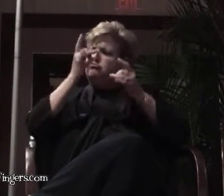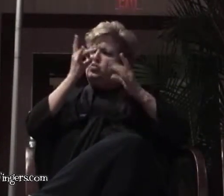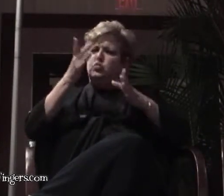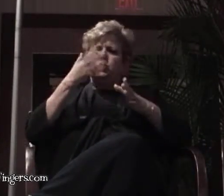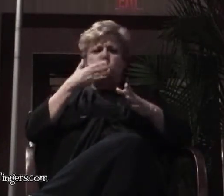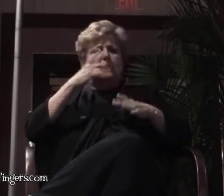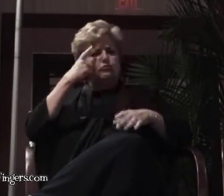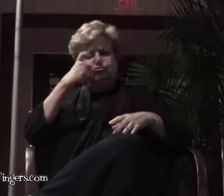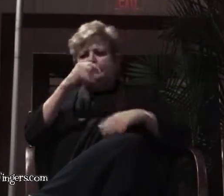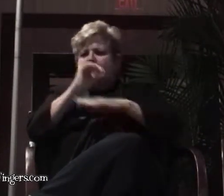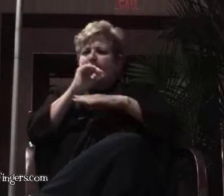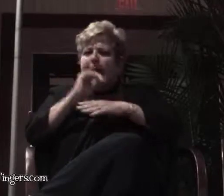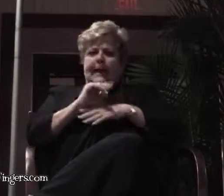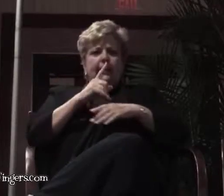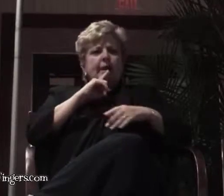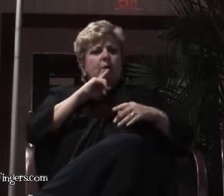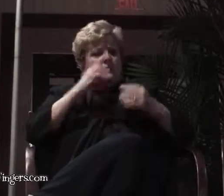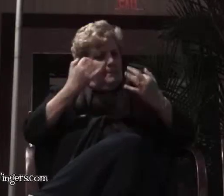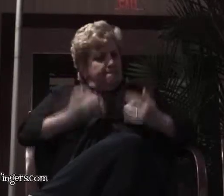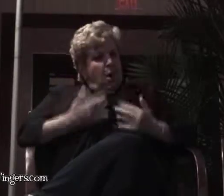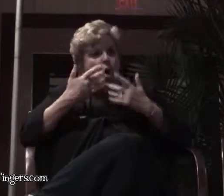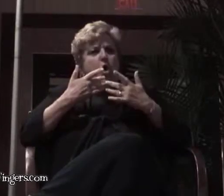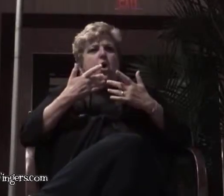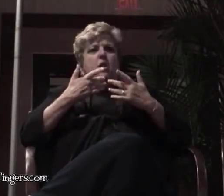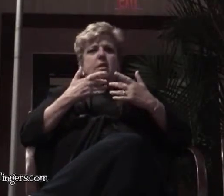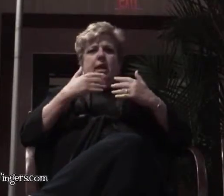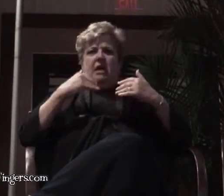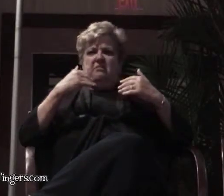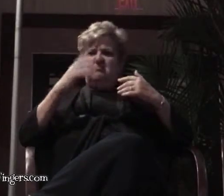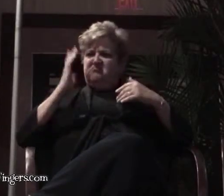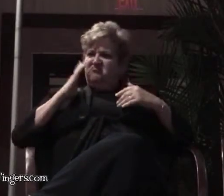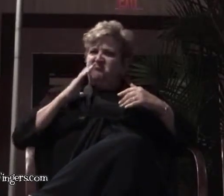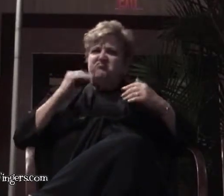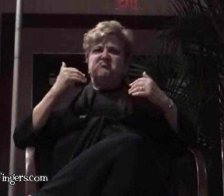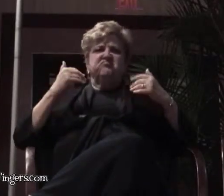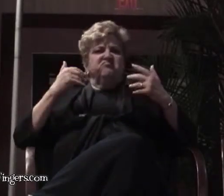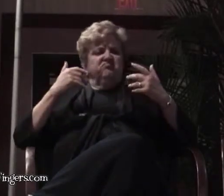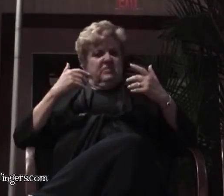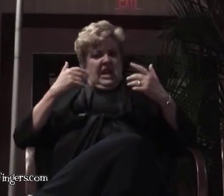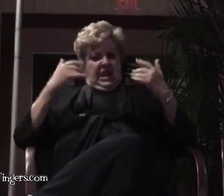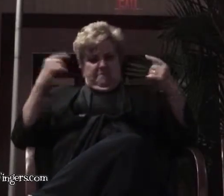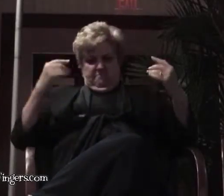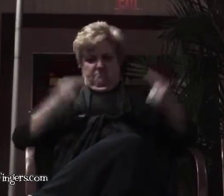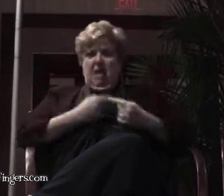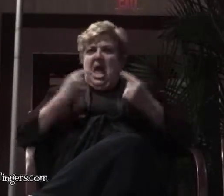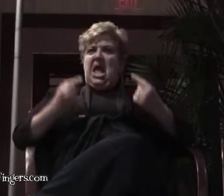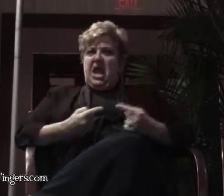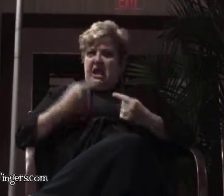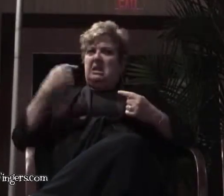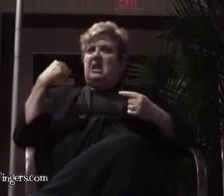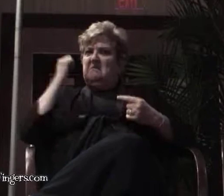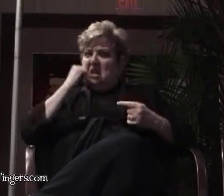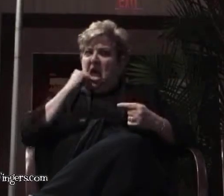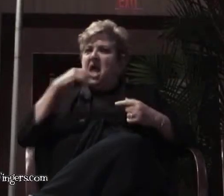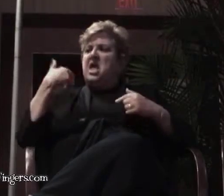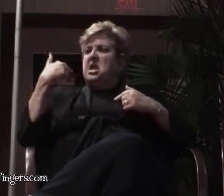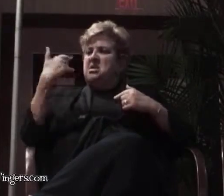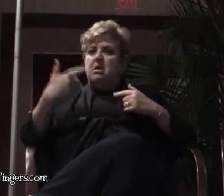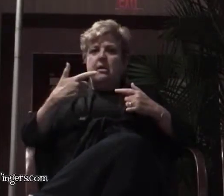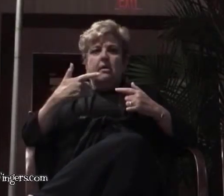been horribly burned, and I've known great pain like you've had. And they didn't try to tell me about me. They told me about themselves. And through